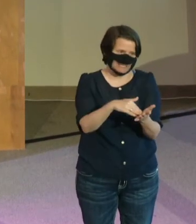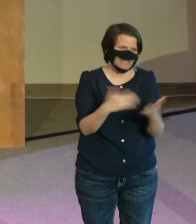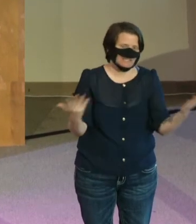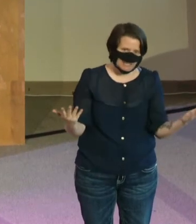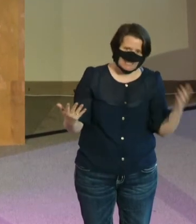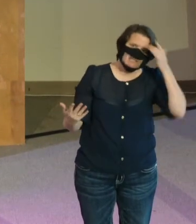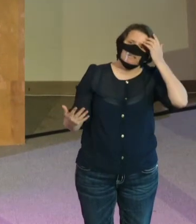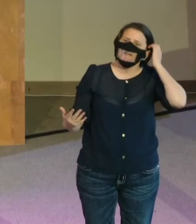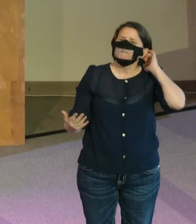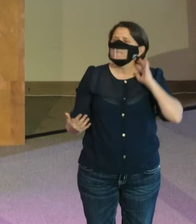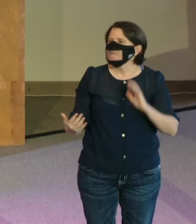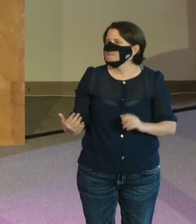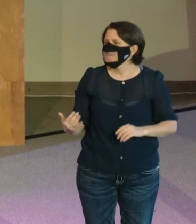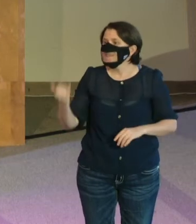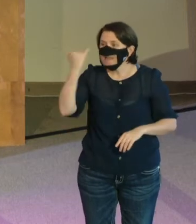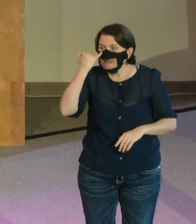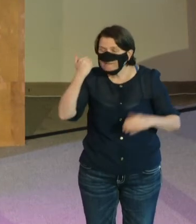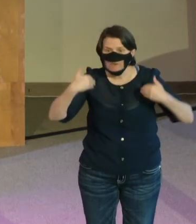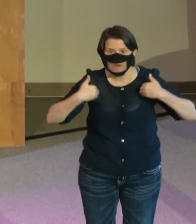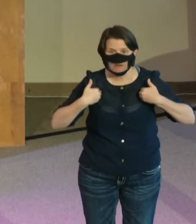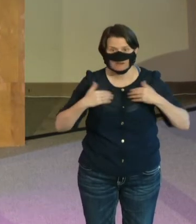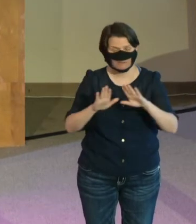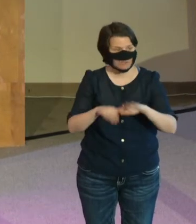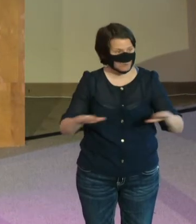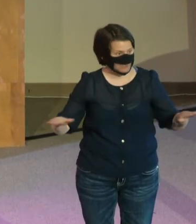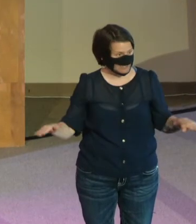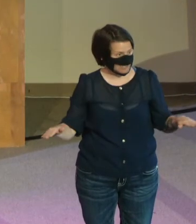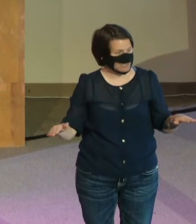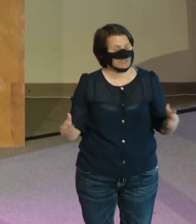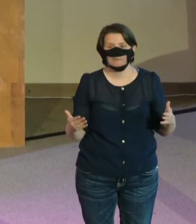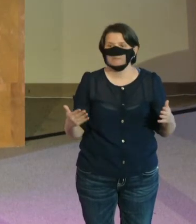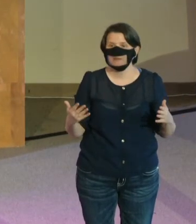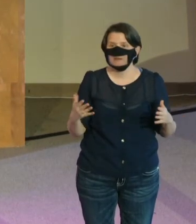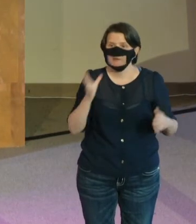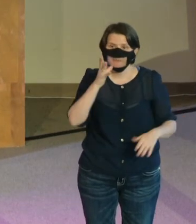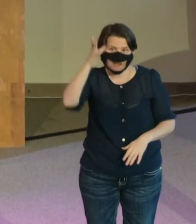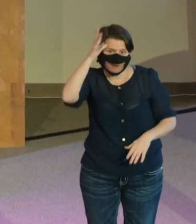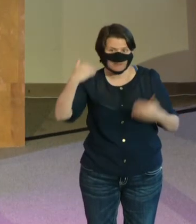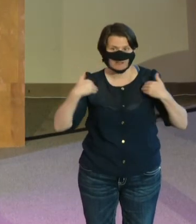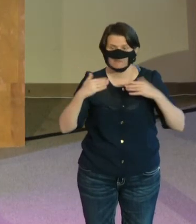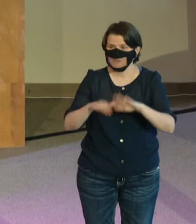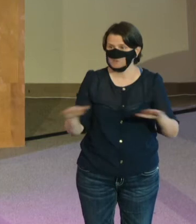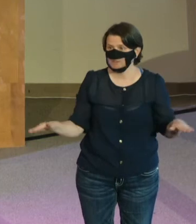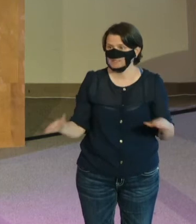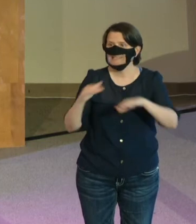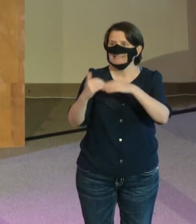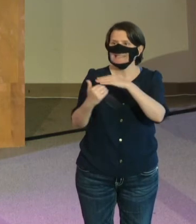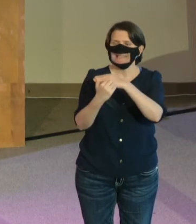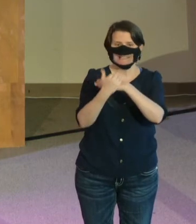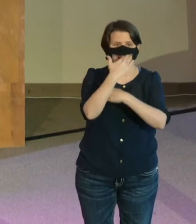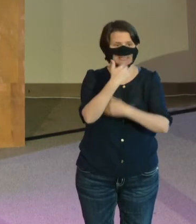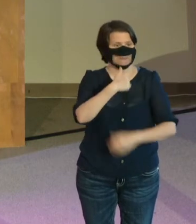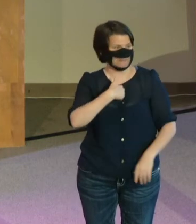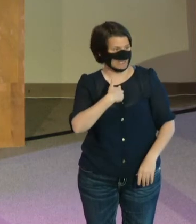If you have kids, if you're a parent that has kids, I'm going to invite you to send me or